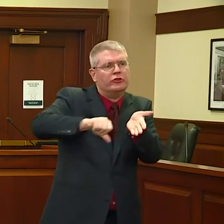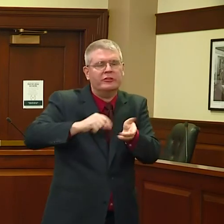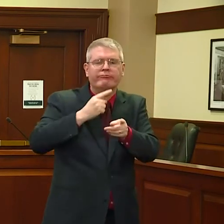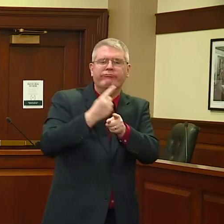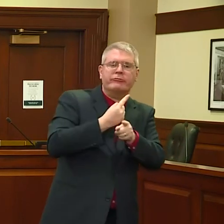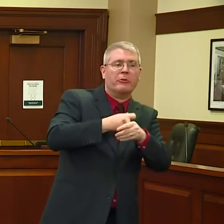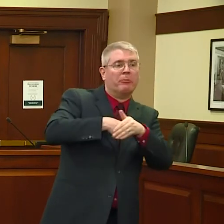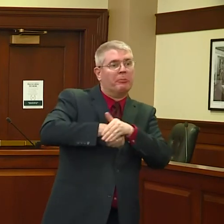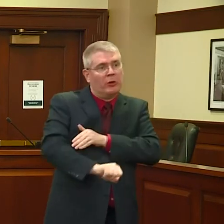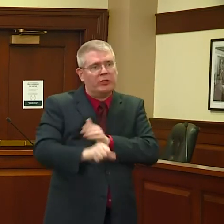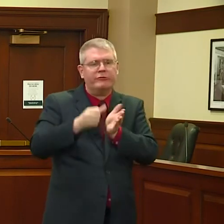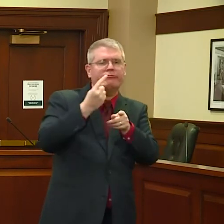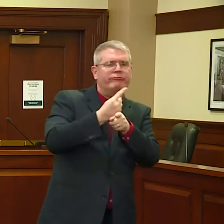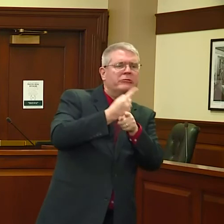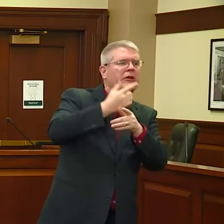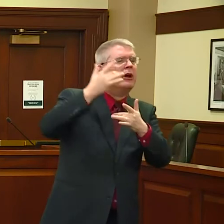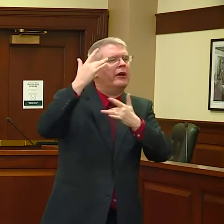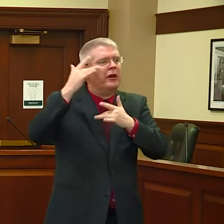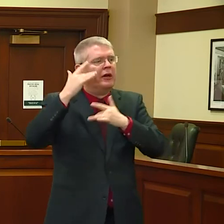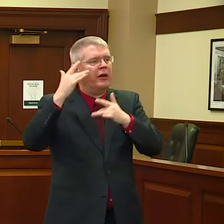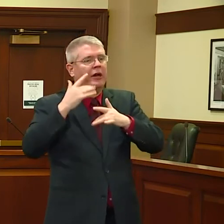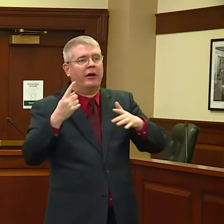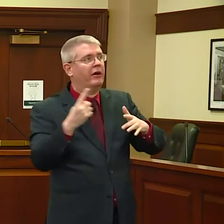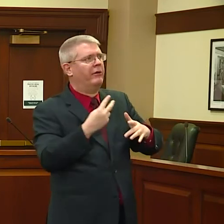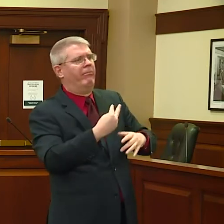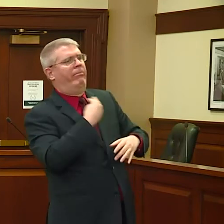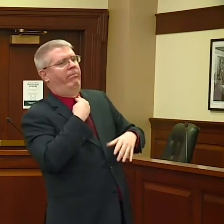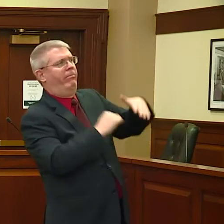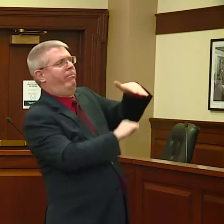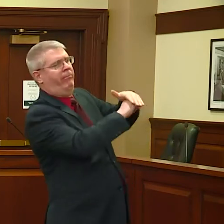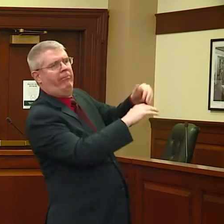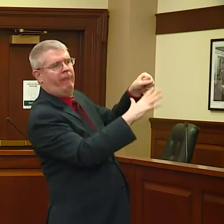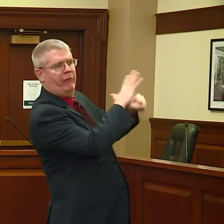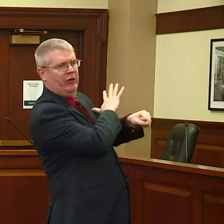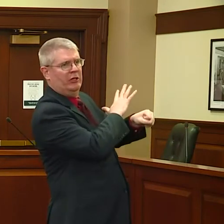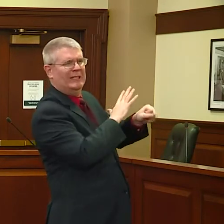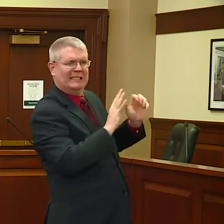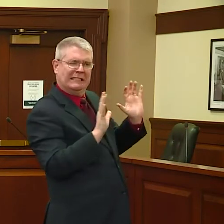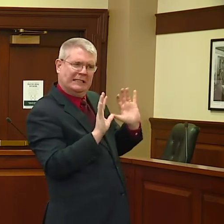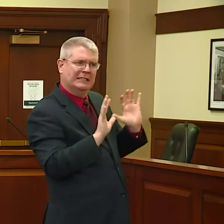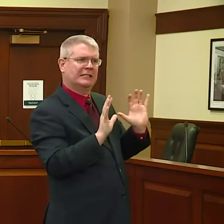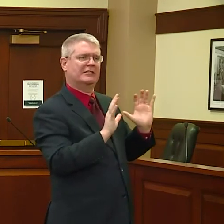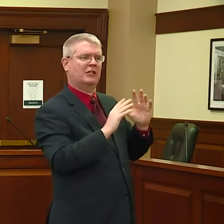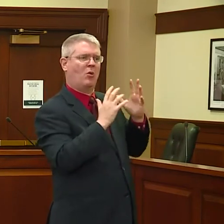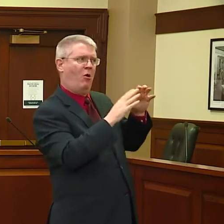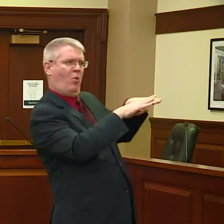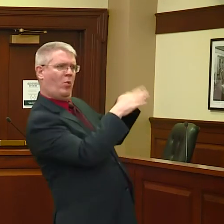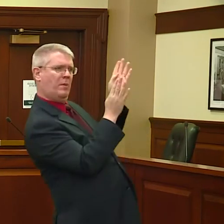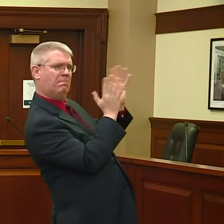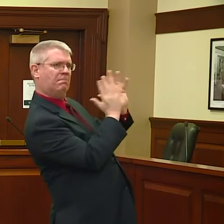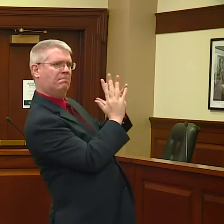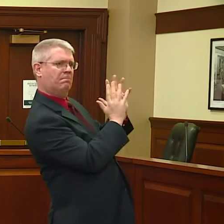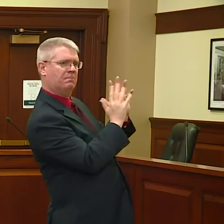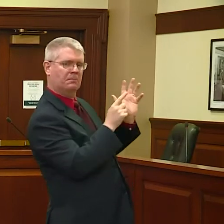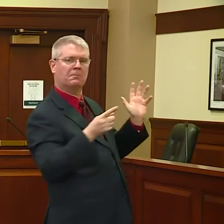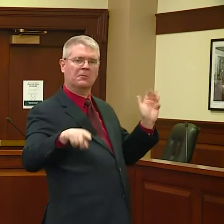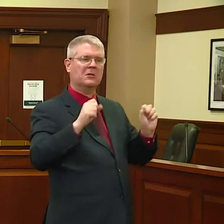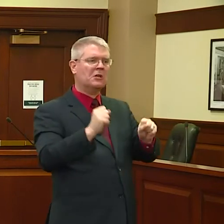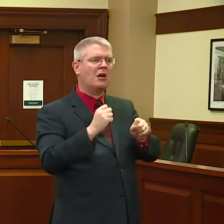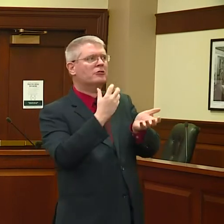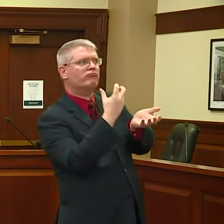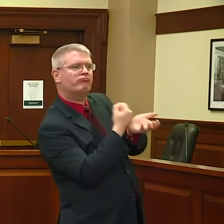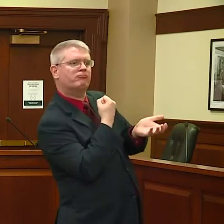This has been the goal of our COVID response from the beginning. Slow the spread of coronavirus so you and your family do not